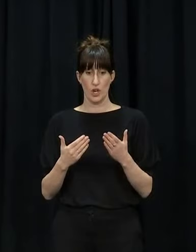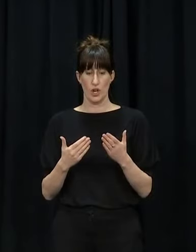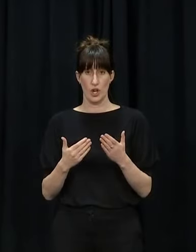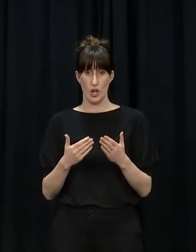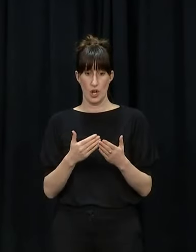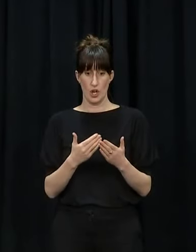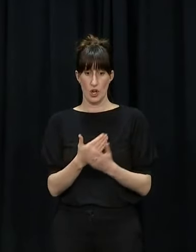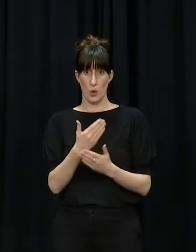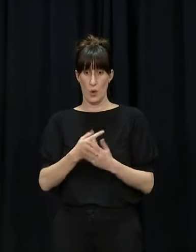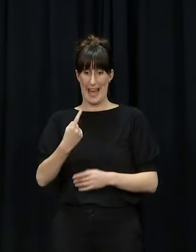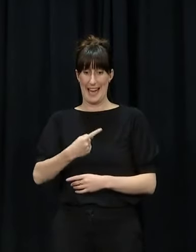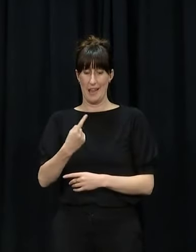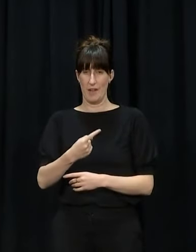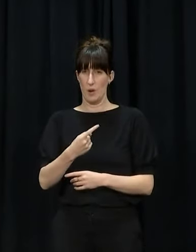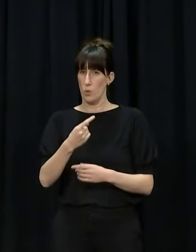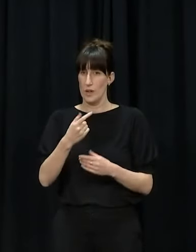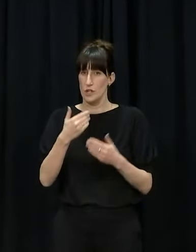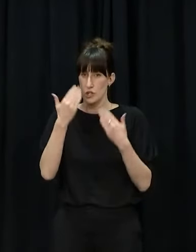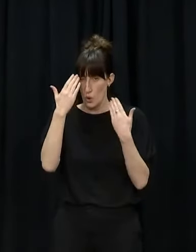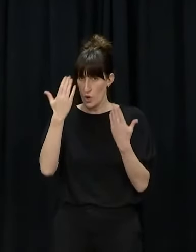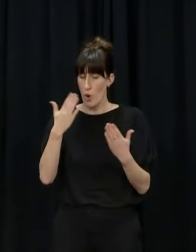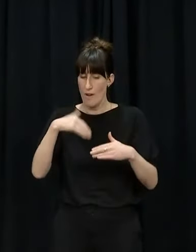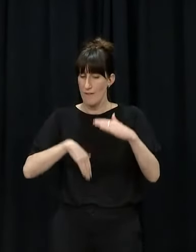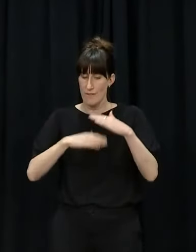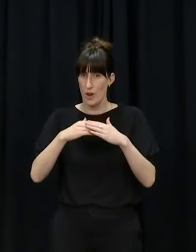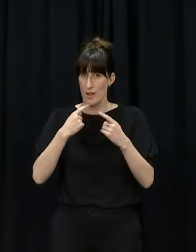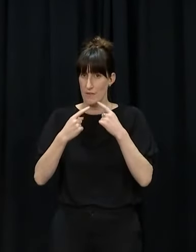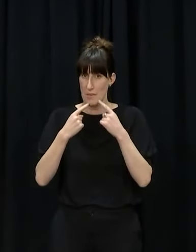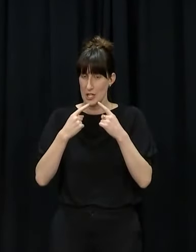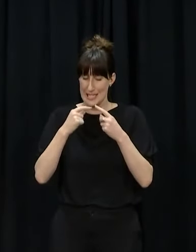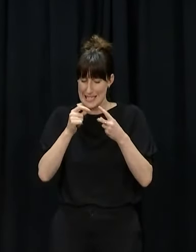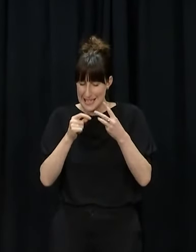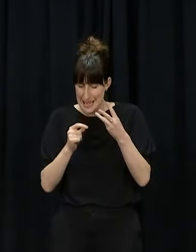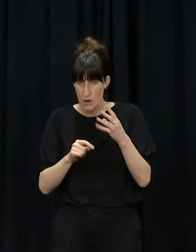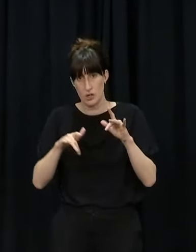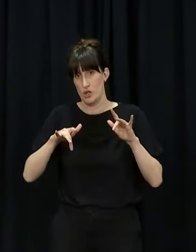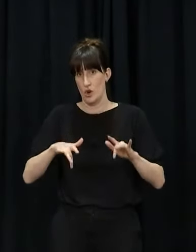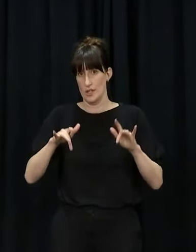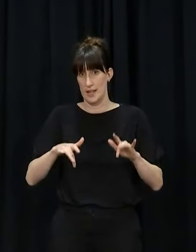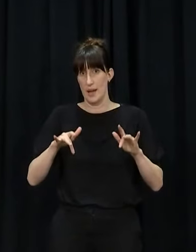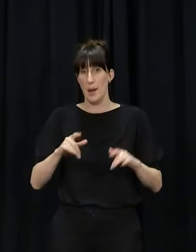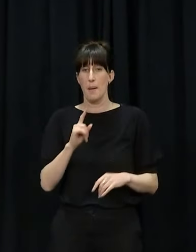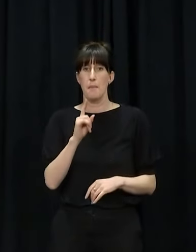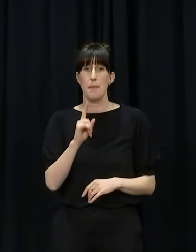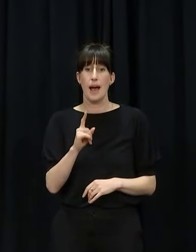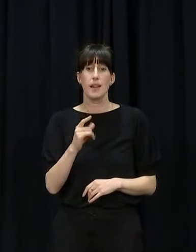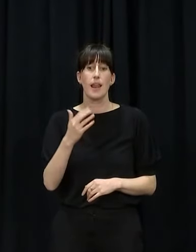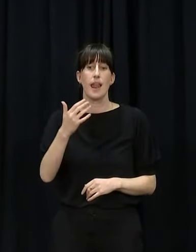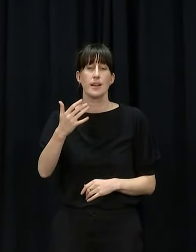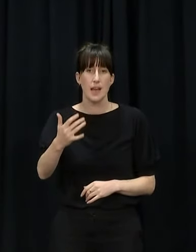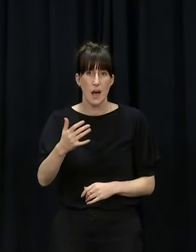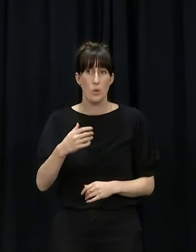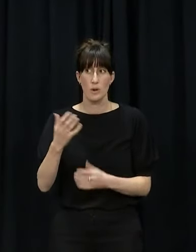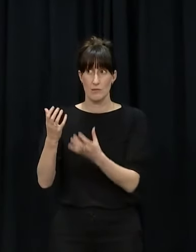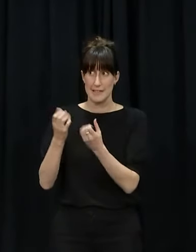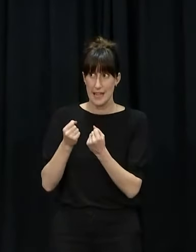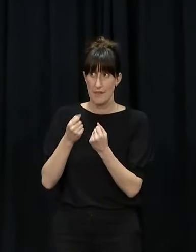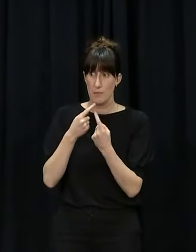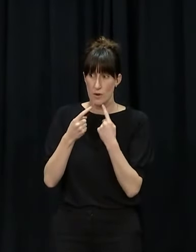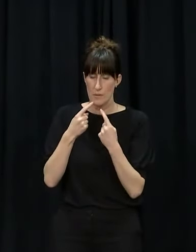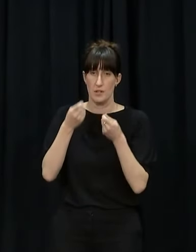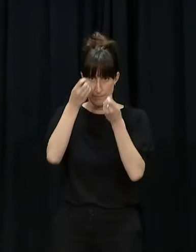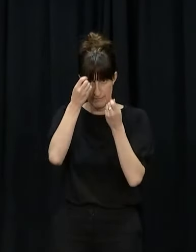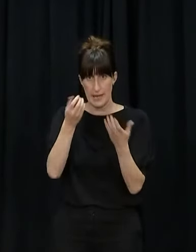cases available at this stage and interviews are underway, we will release further information as it becomes available through the